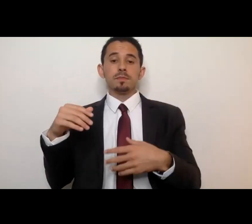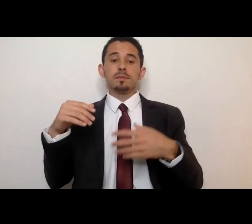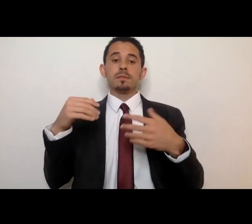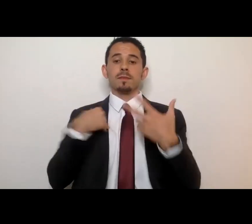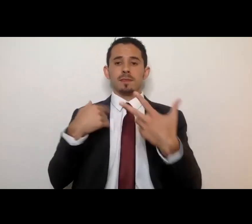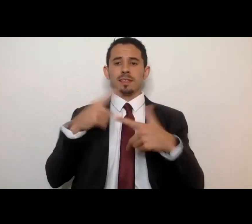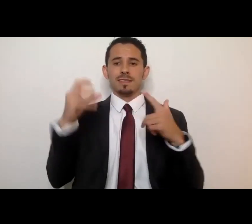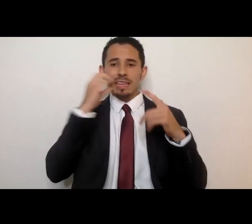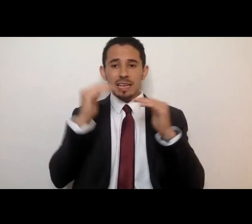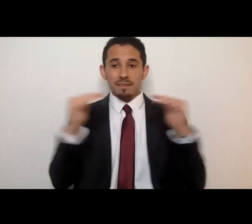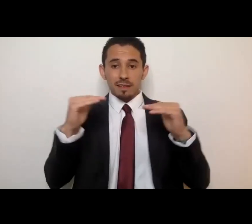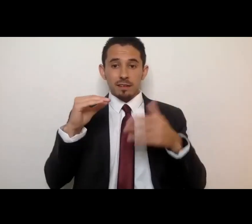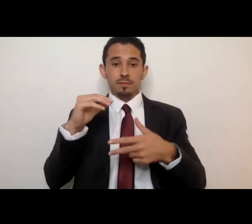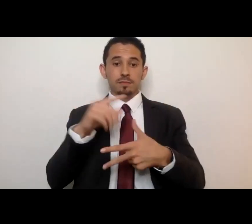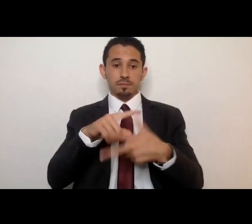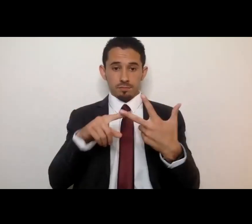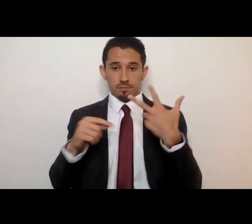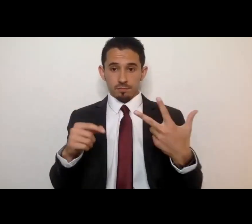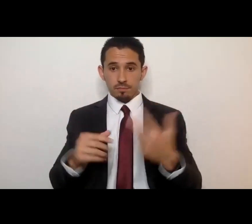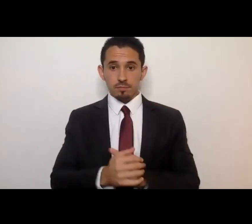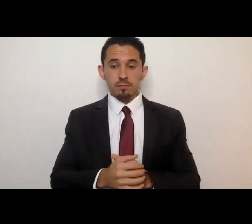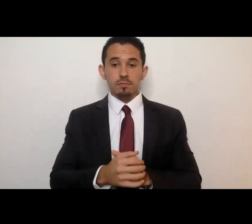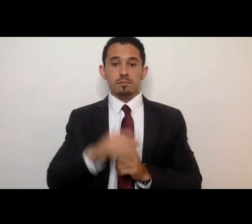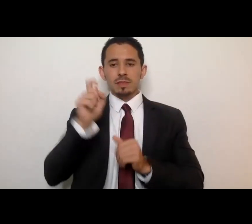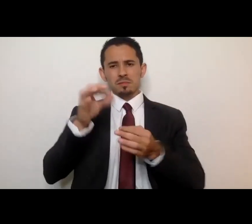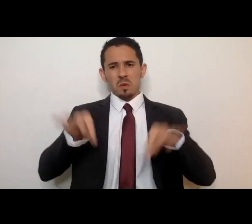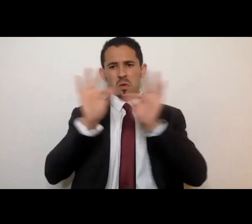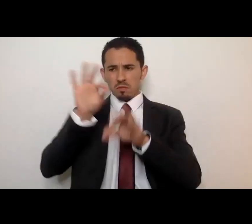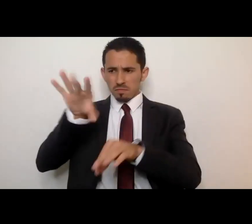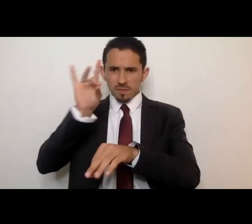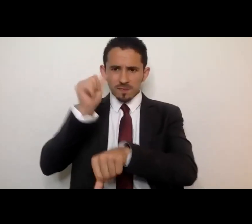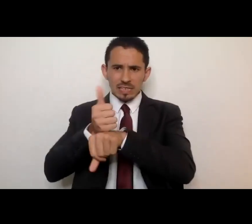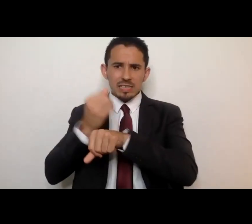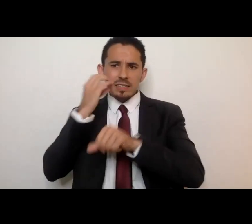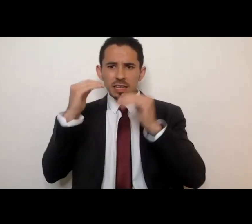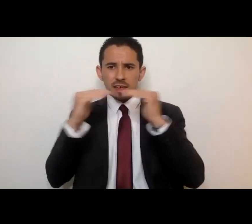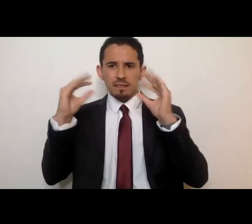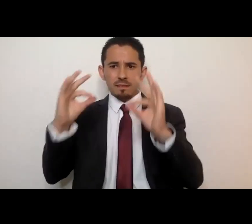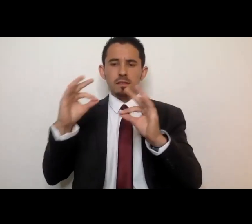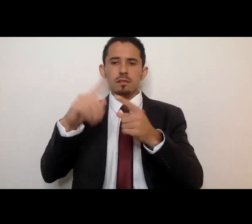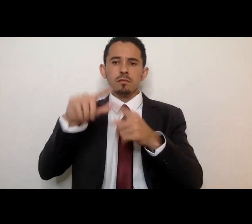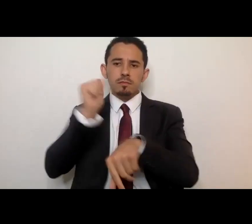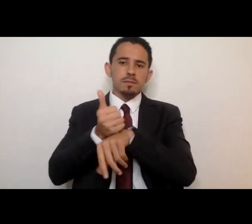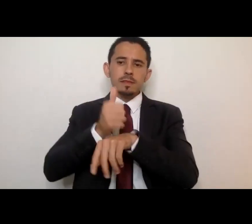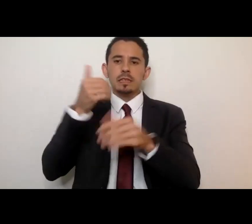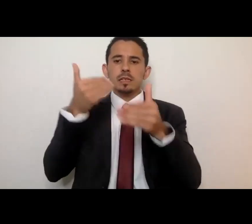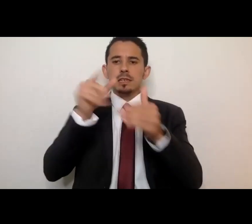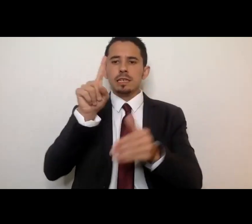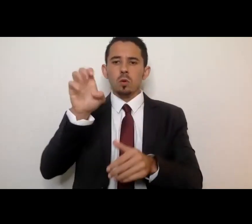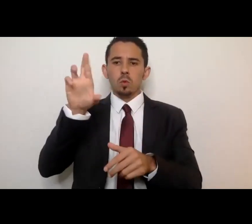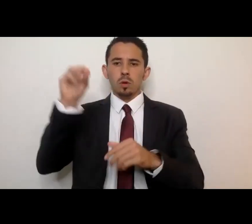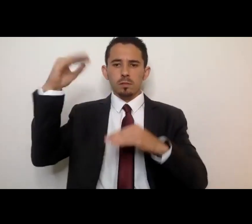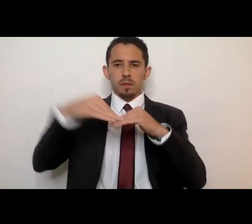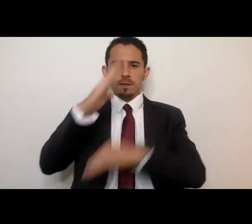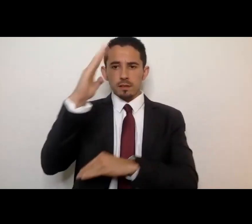was ideal. There are 3 different thickness levels, as you can see here, and it's important to find the proper thickness level